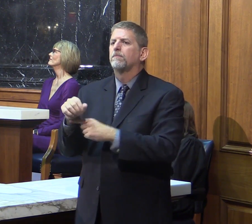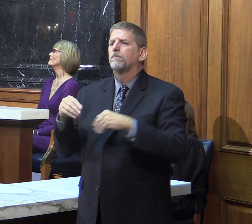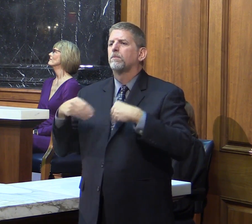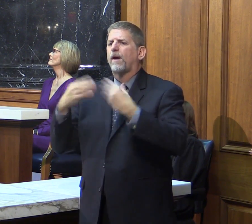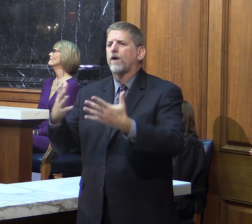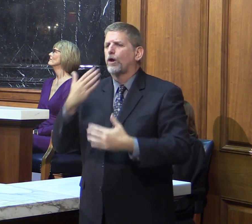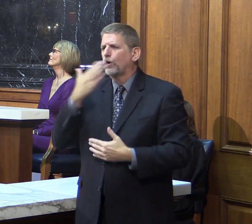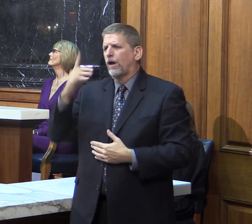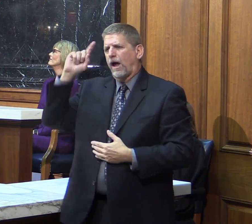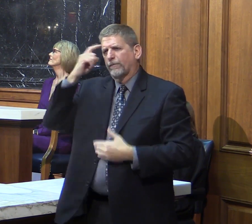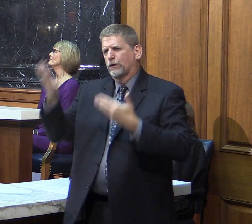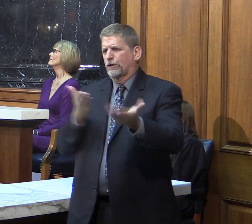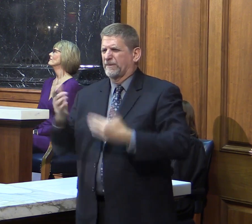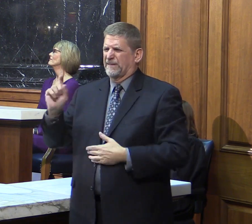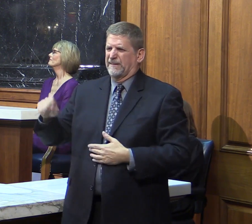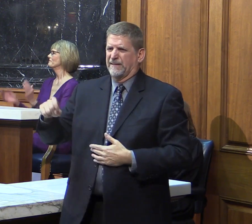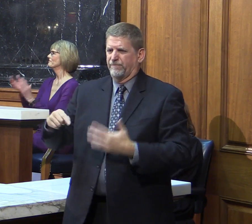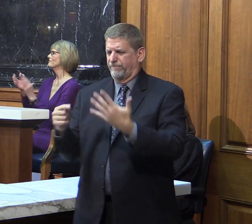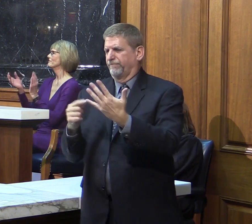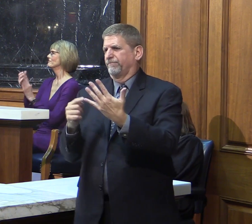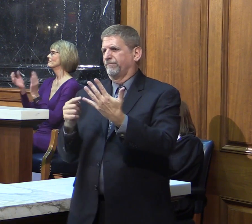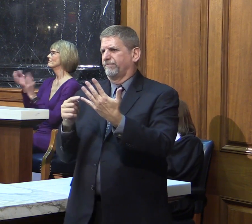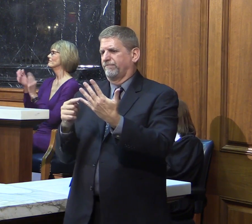great value to taxpayers.